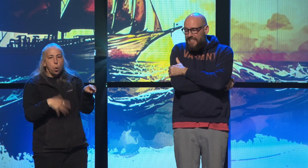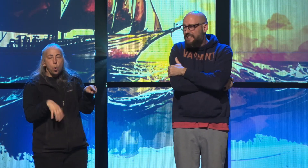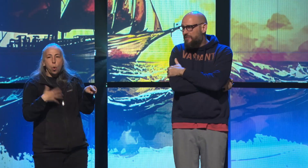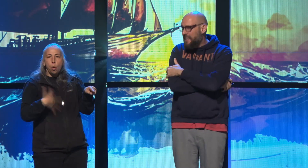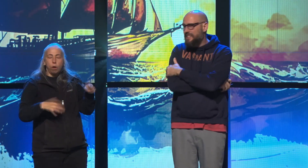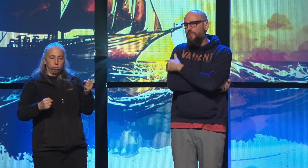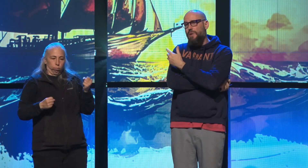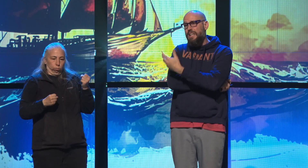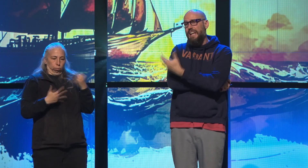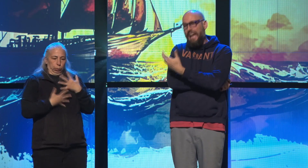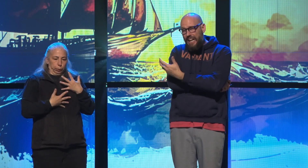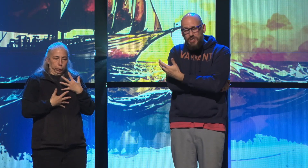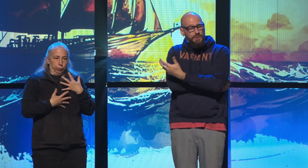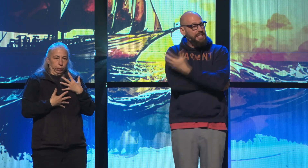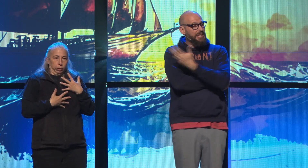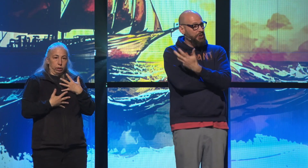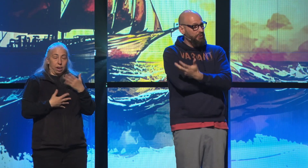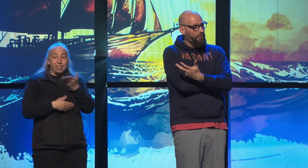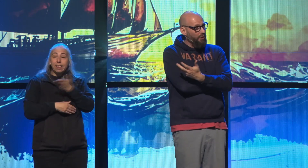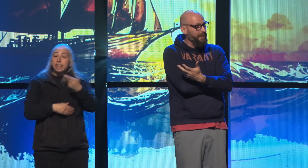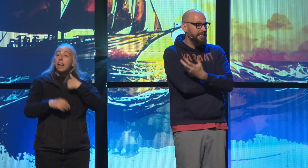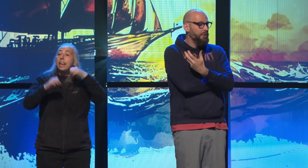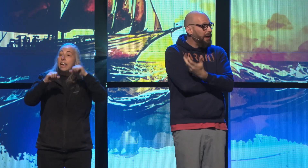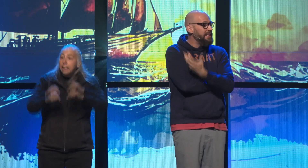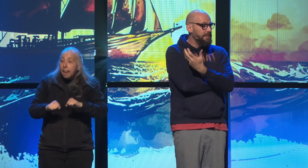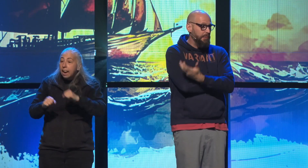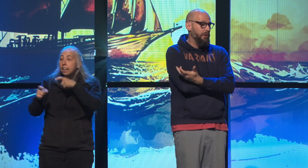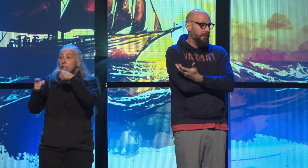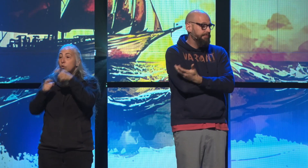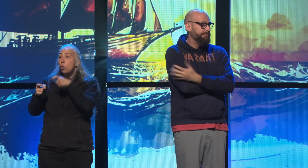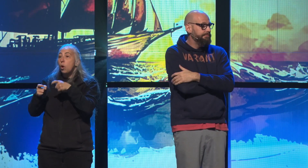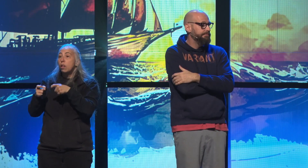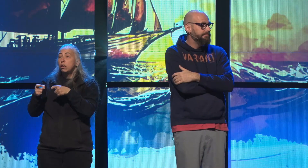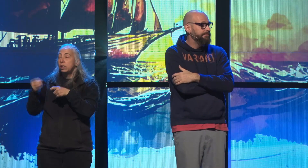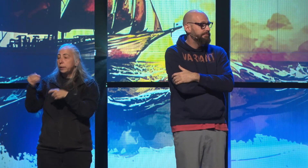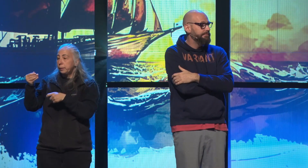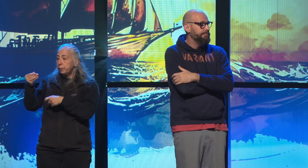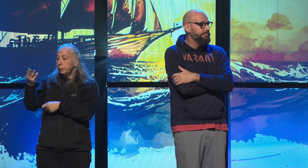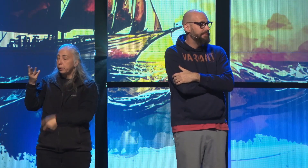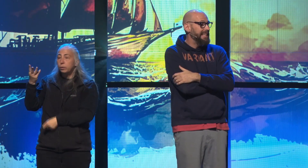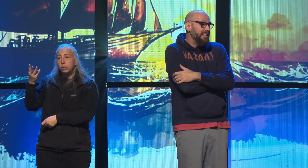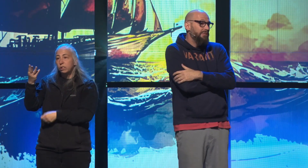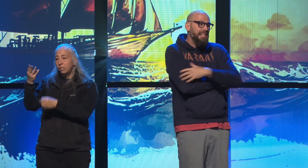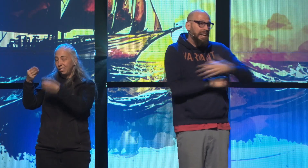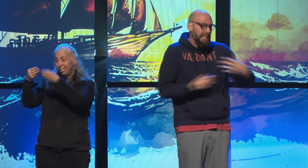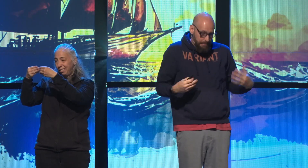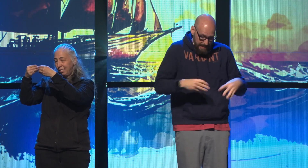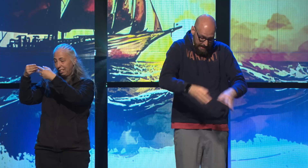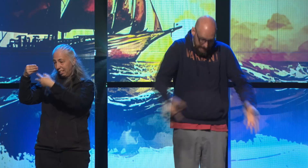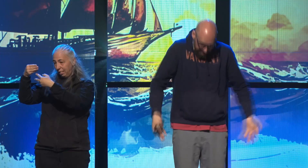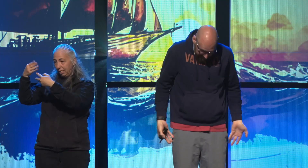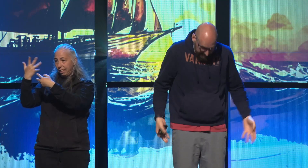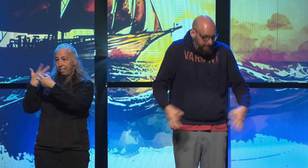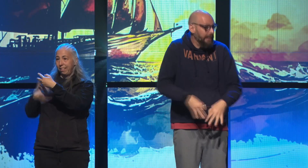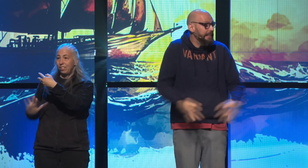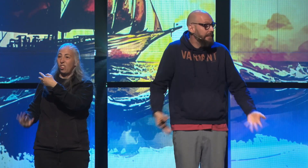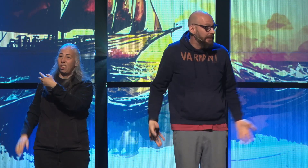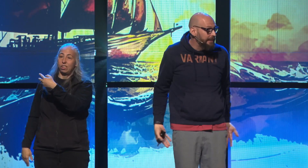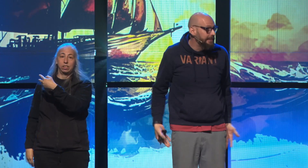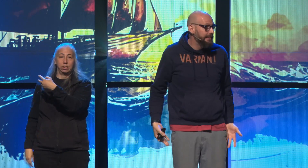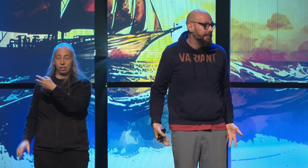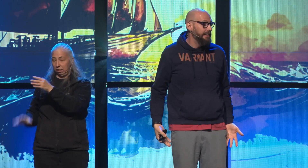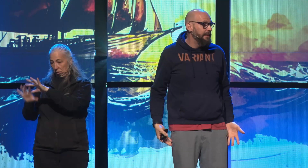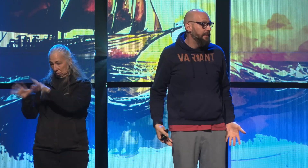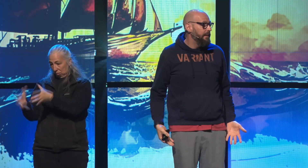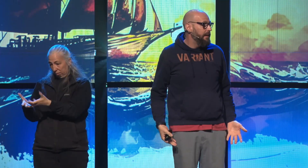Because the list of things that we can actually control is quite small. It's really kind of limited to right